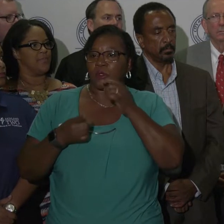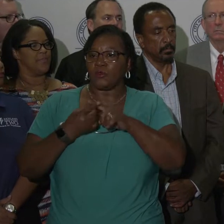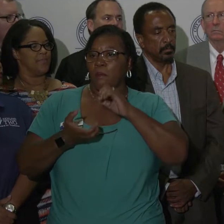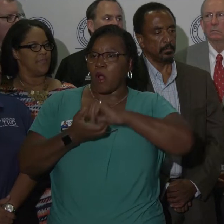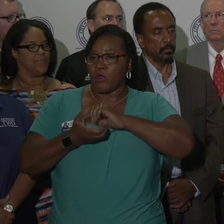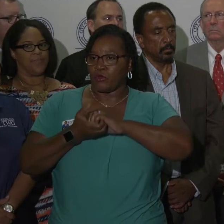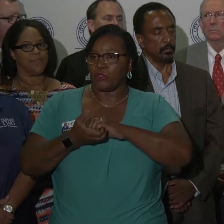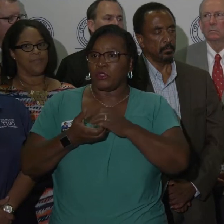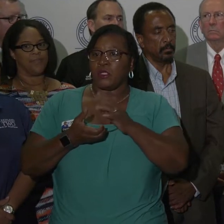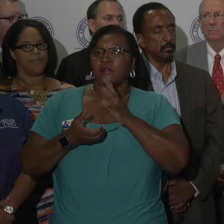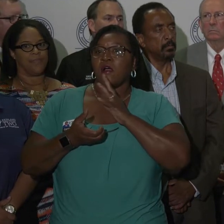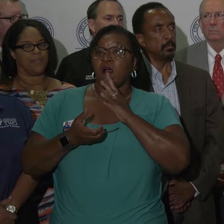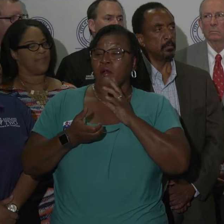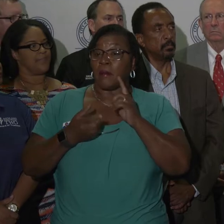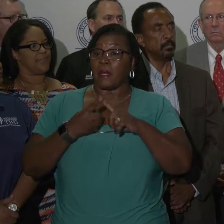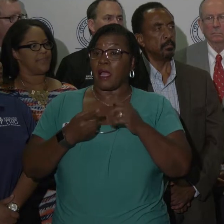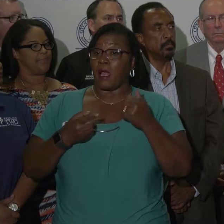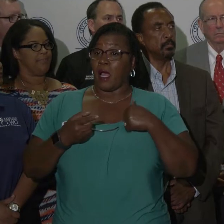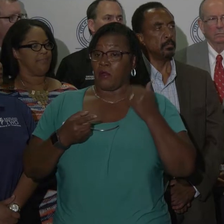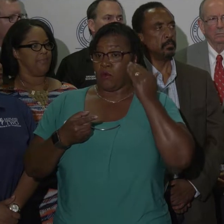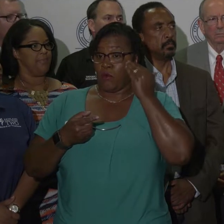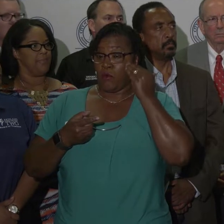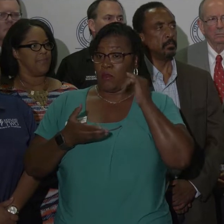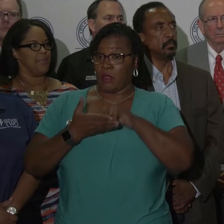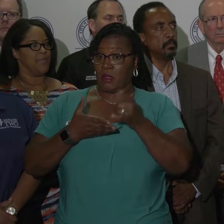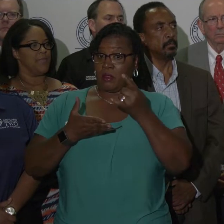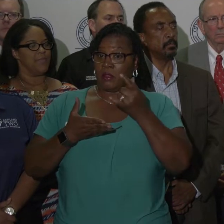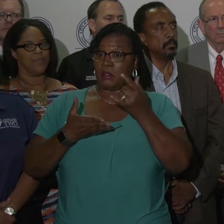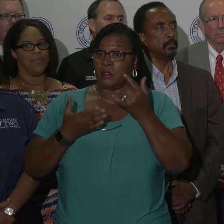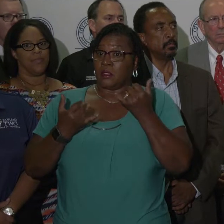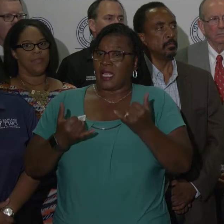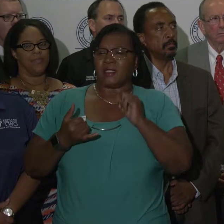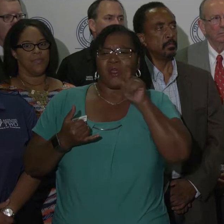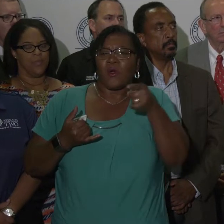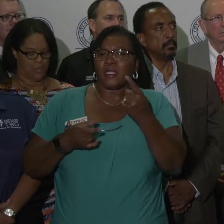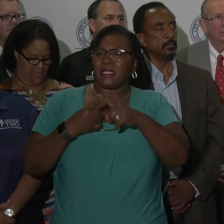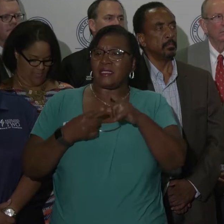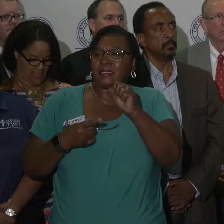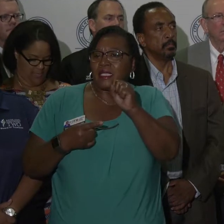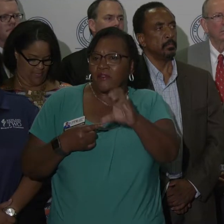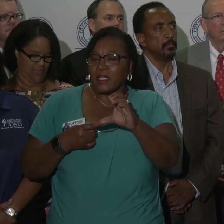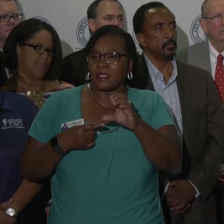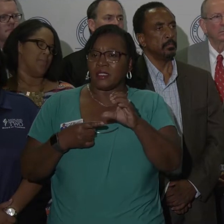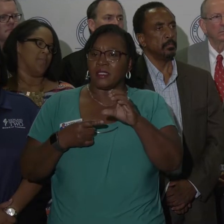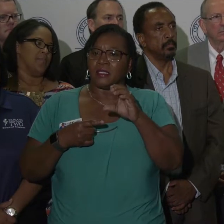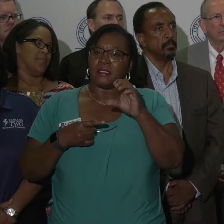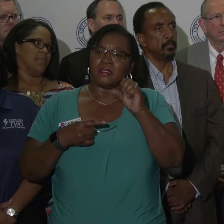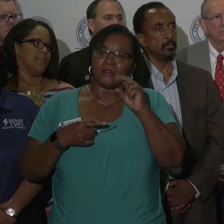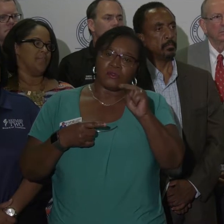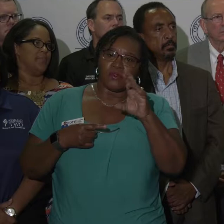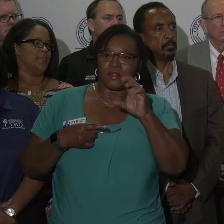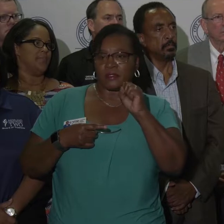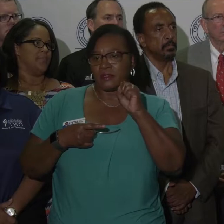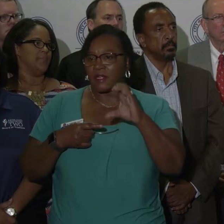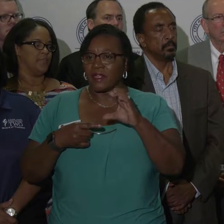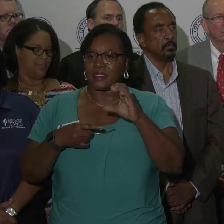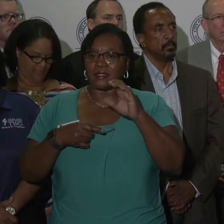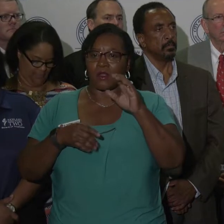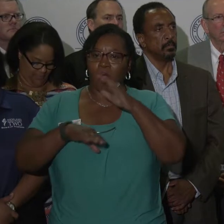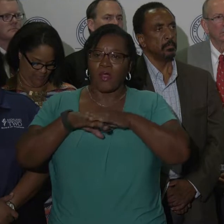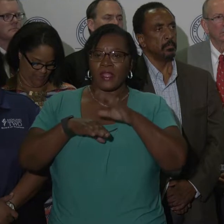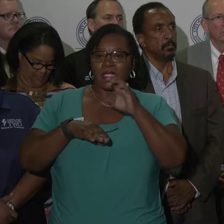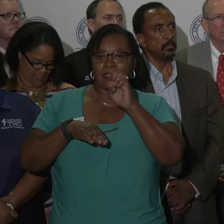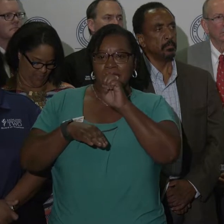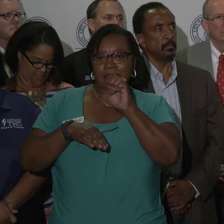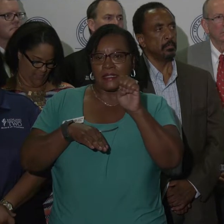partners speak. I know that we all, not just in the Carolinas, but certainly all along the East Coast,